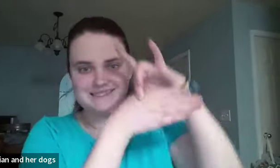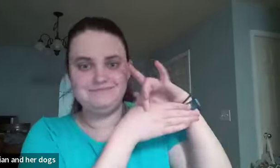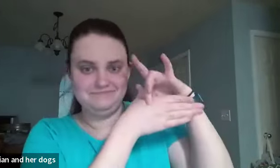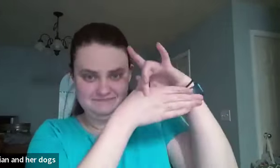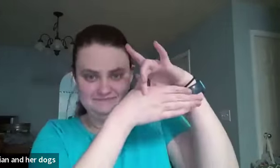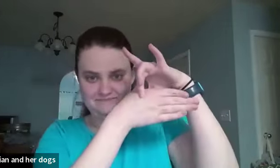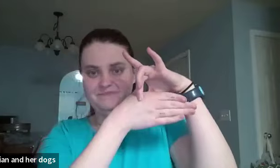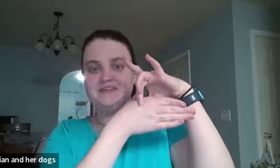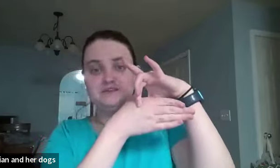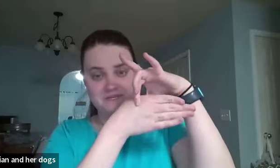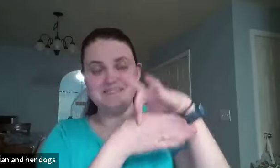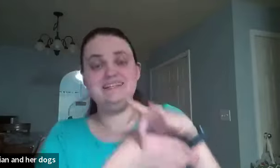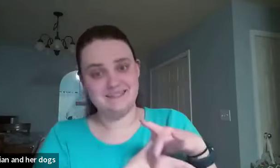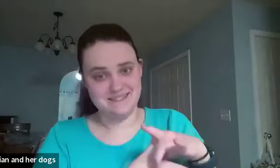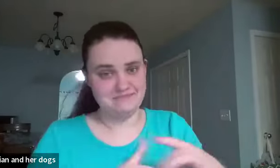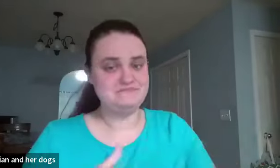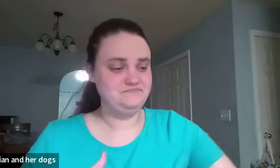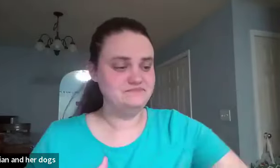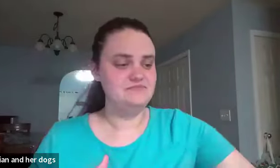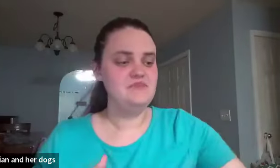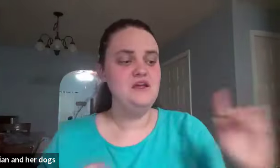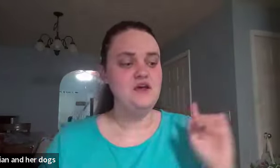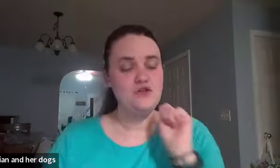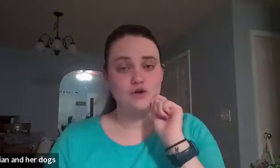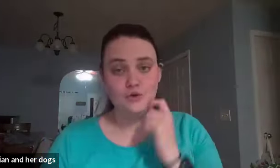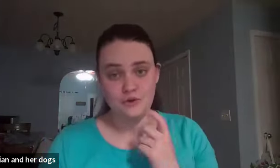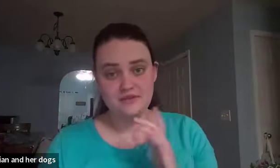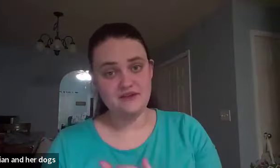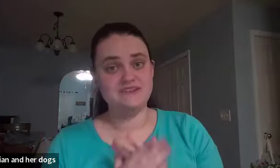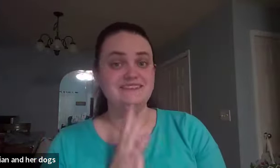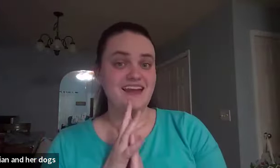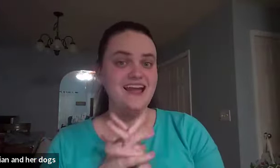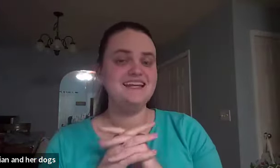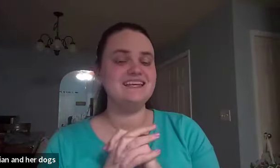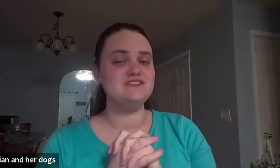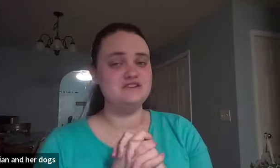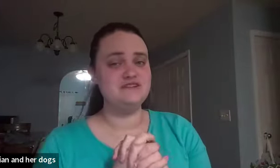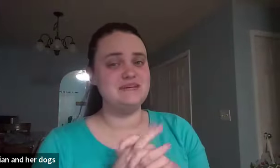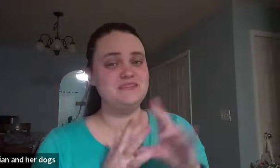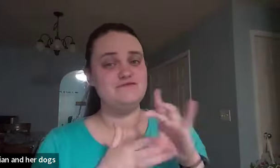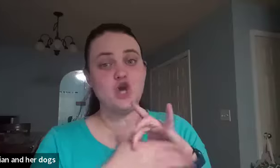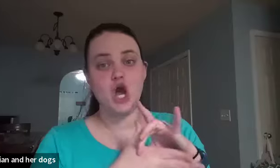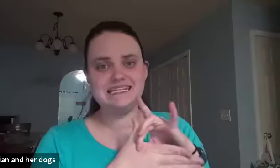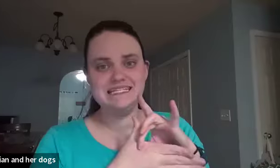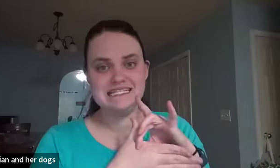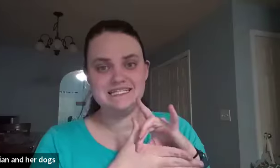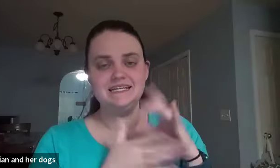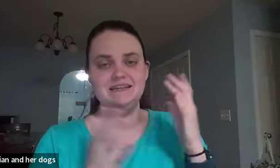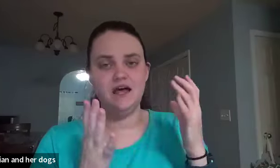hooks. So meat, yes. The cool thing with that is that's also the same sign for content.